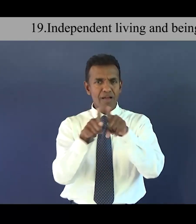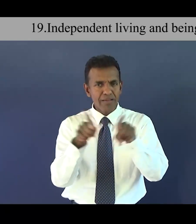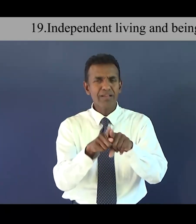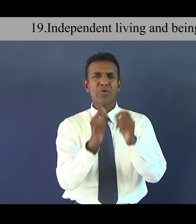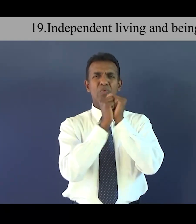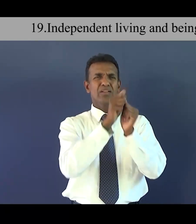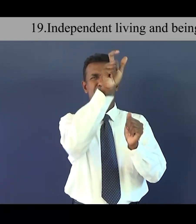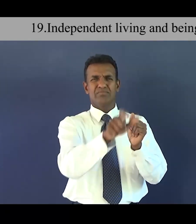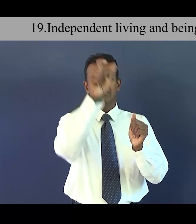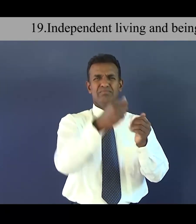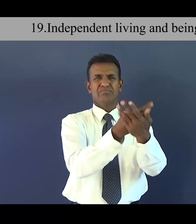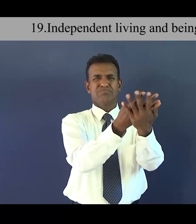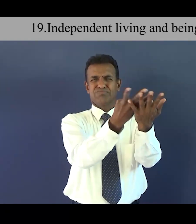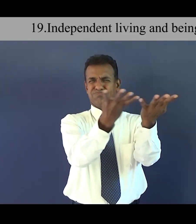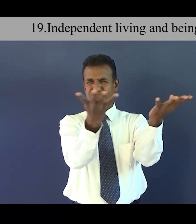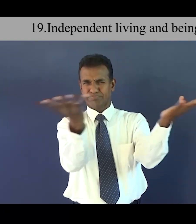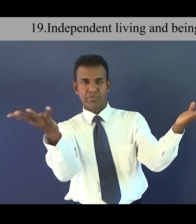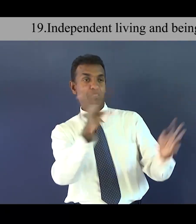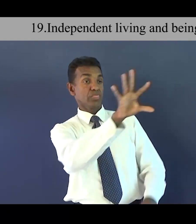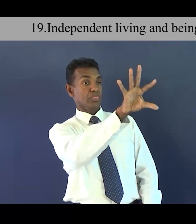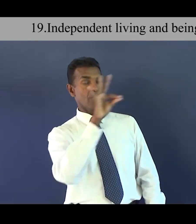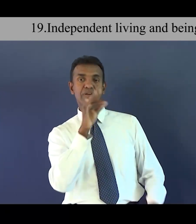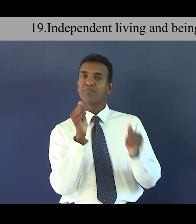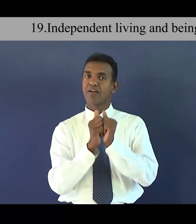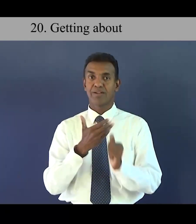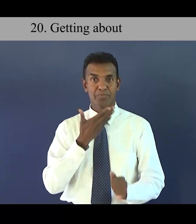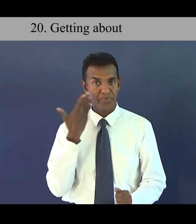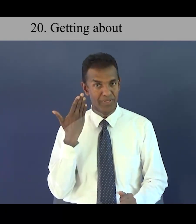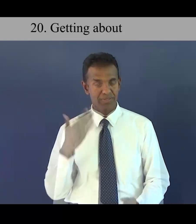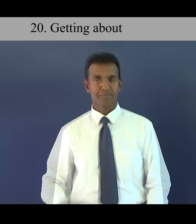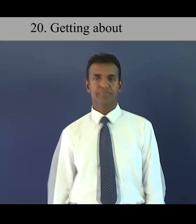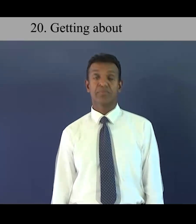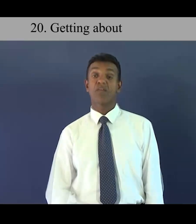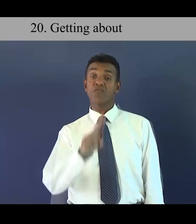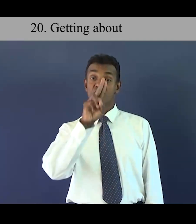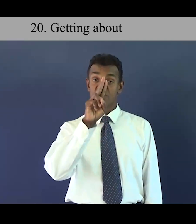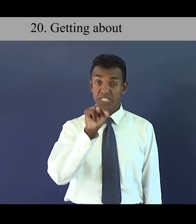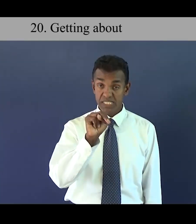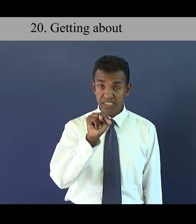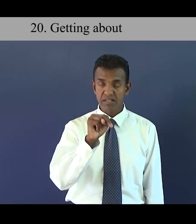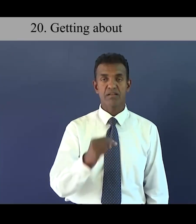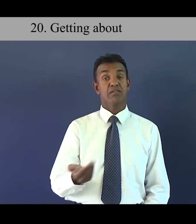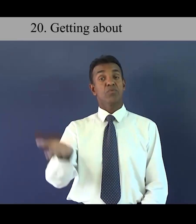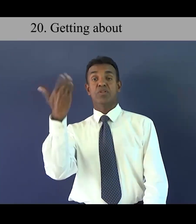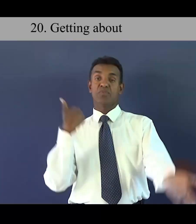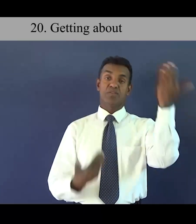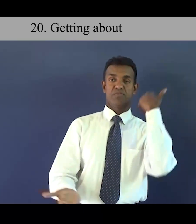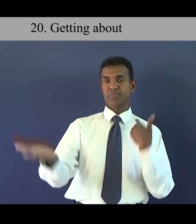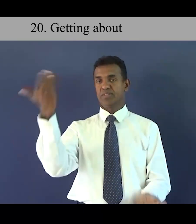Countries should make sure disabled people can get about independently as